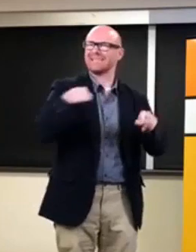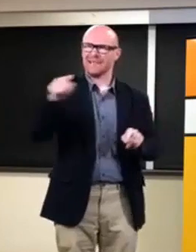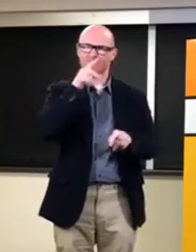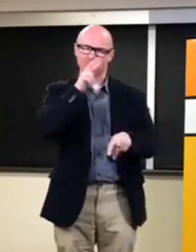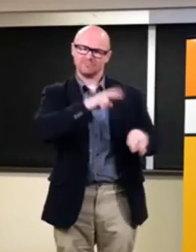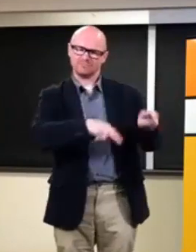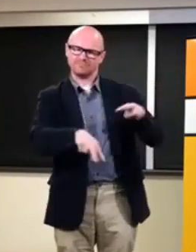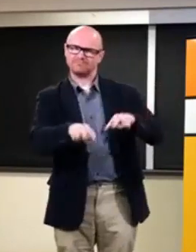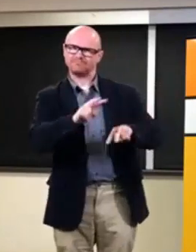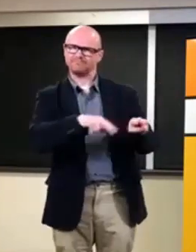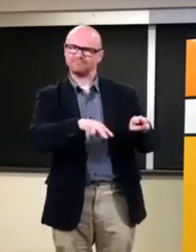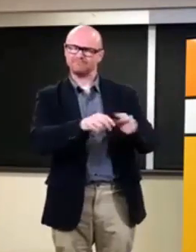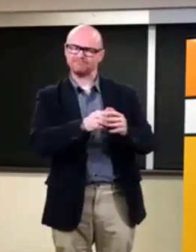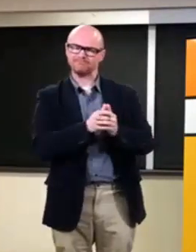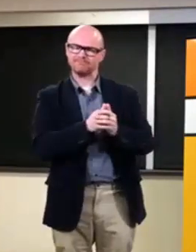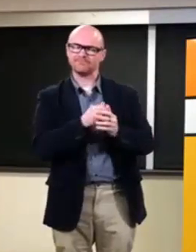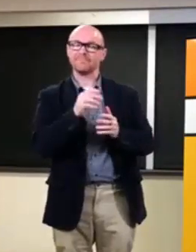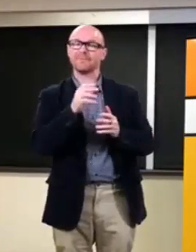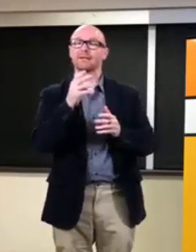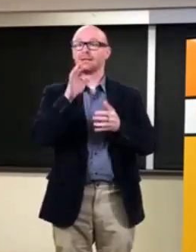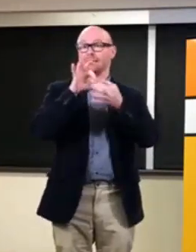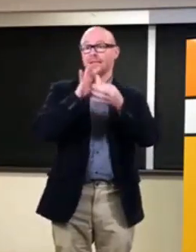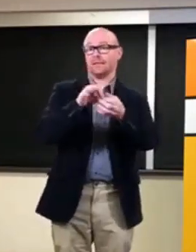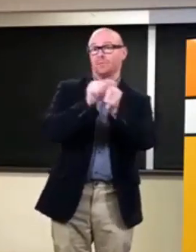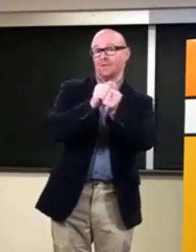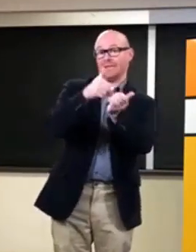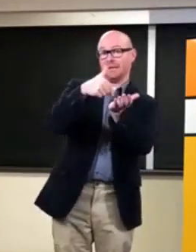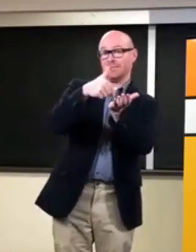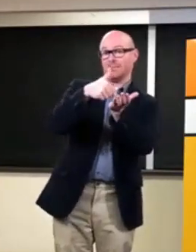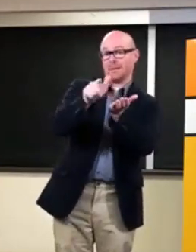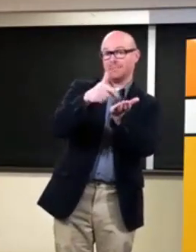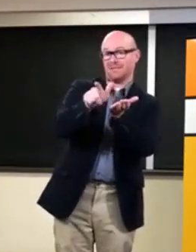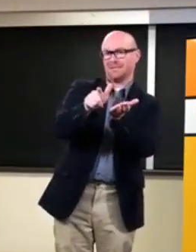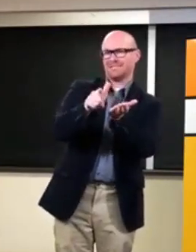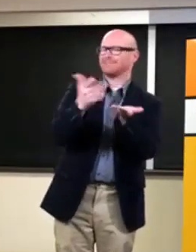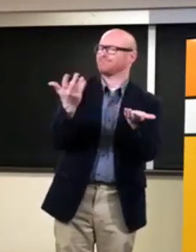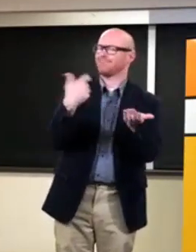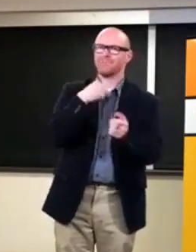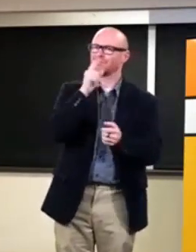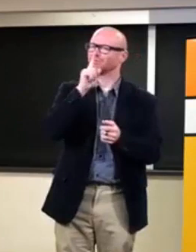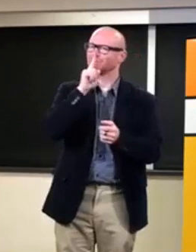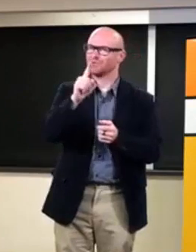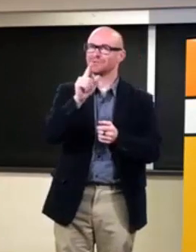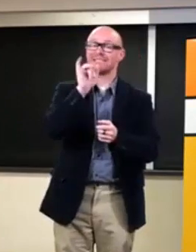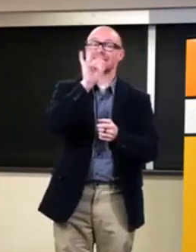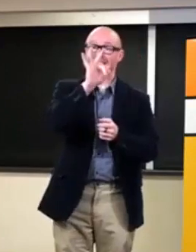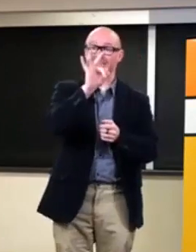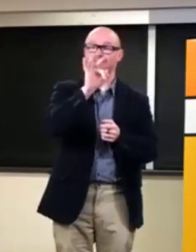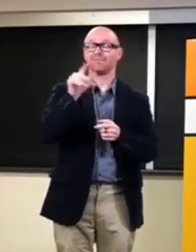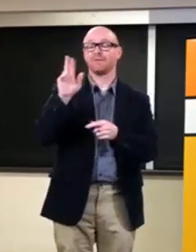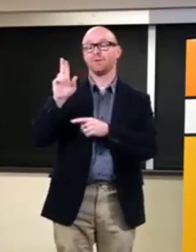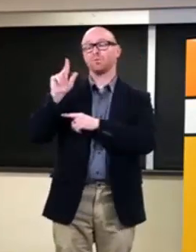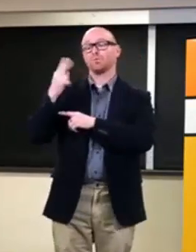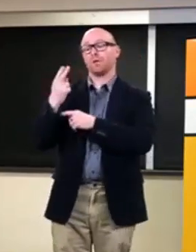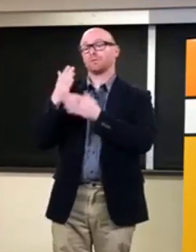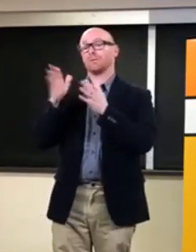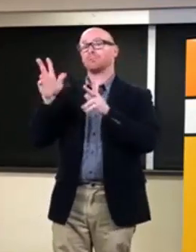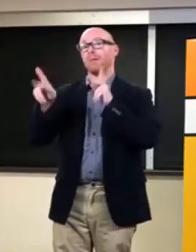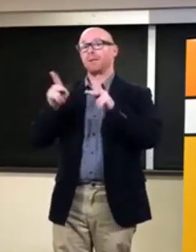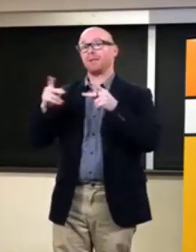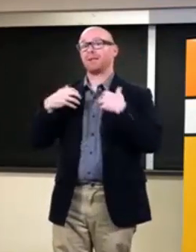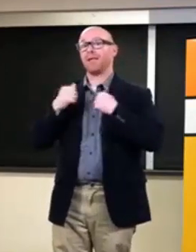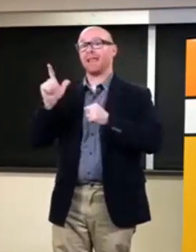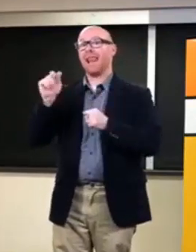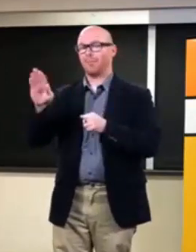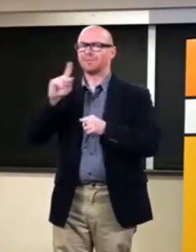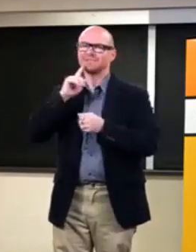of payment, I'm not sure what the private labs are charging for payment. I do know that if the specimen is sent to the Utah Public Health Laboratory, it is